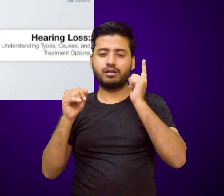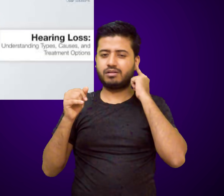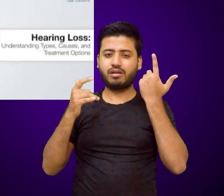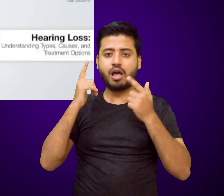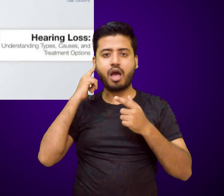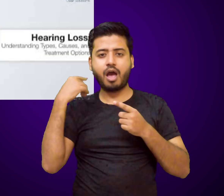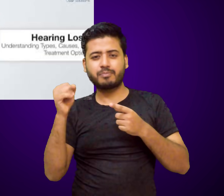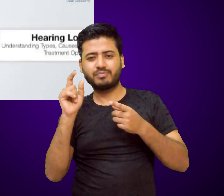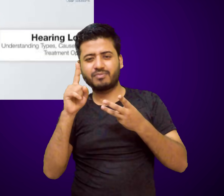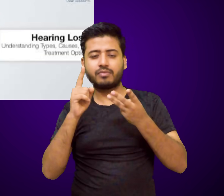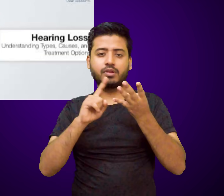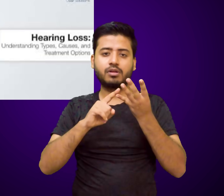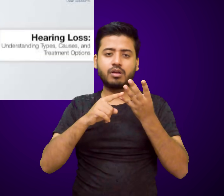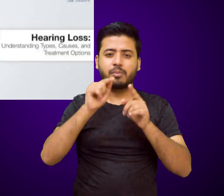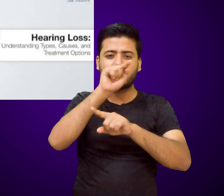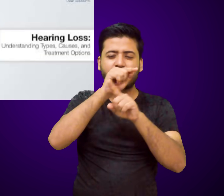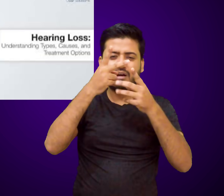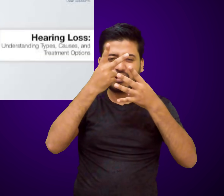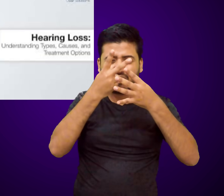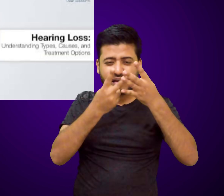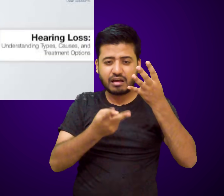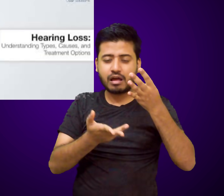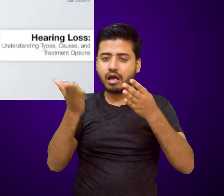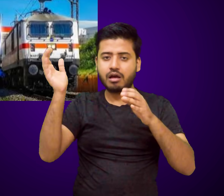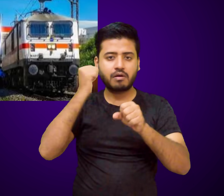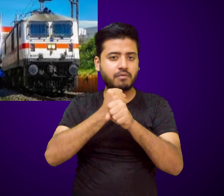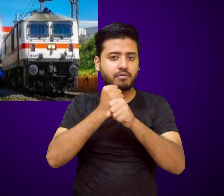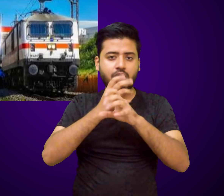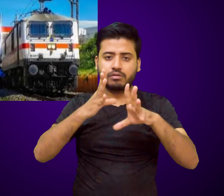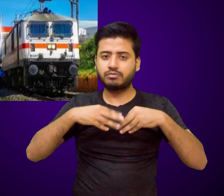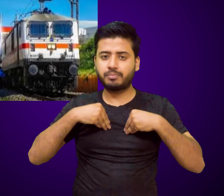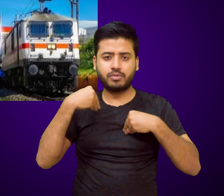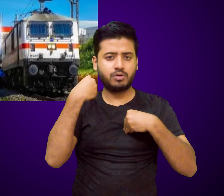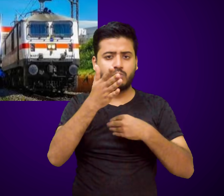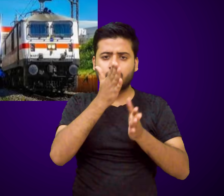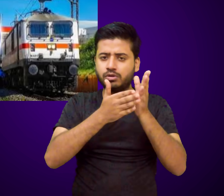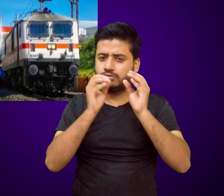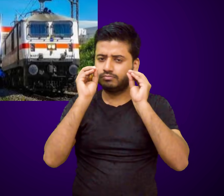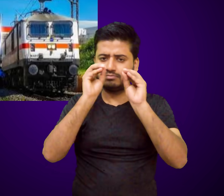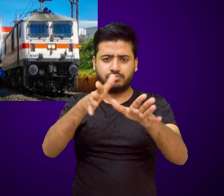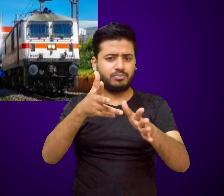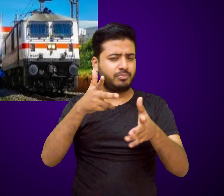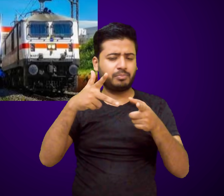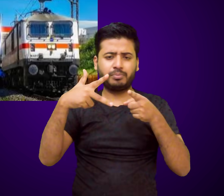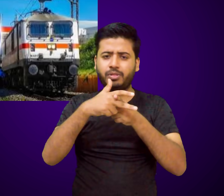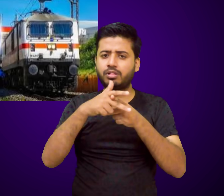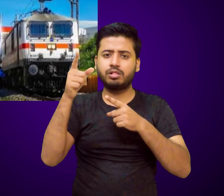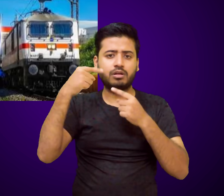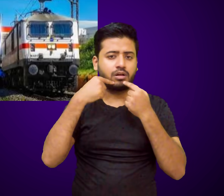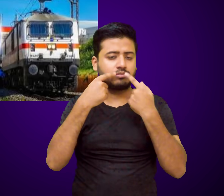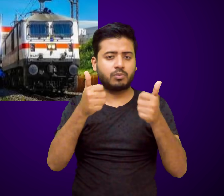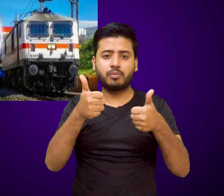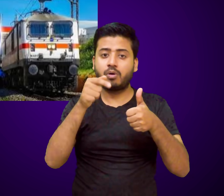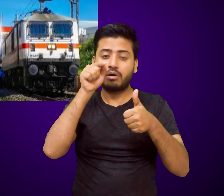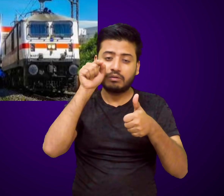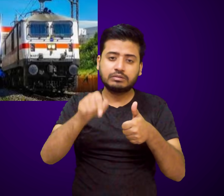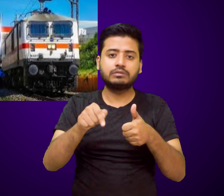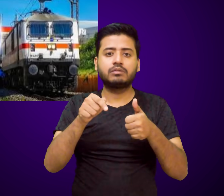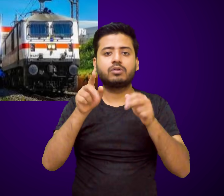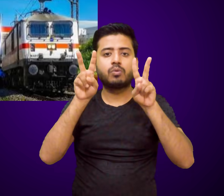Students. Purpose. Concessions are provided for students traveling between their home and educational institution during recognized holidays,